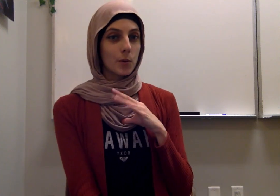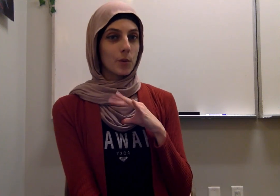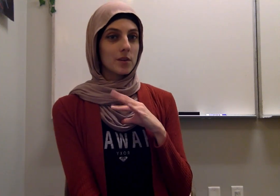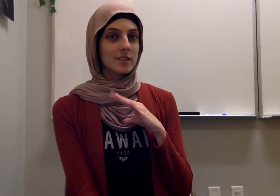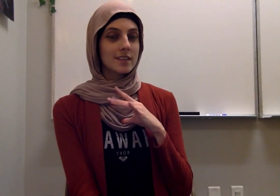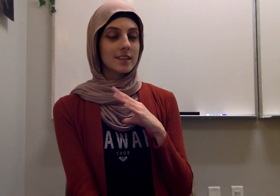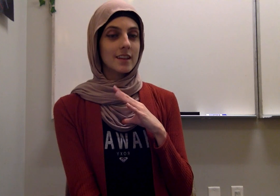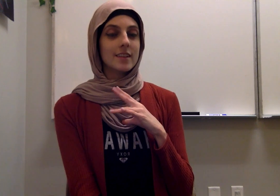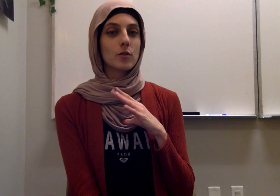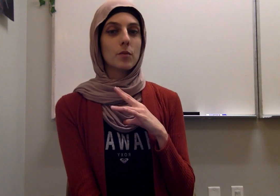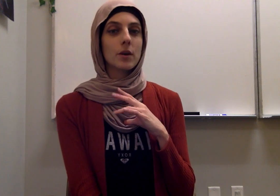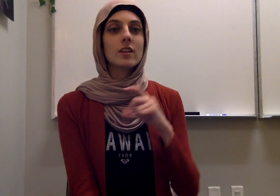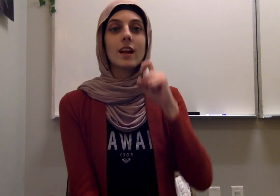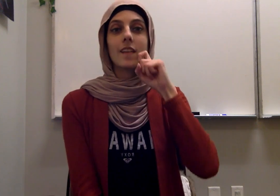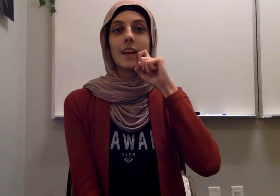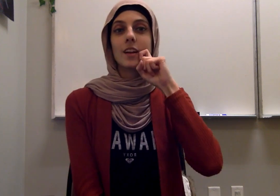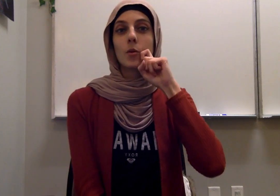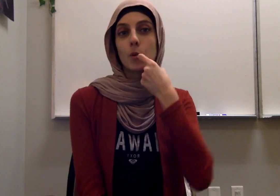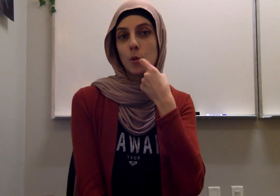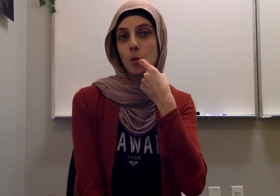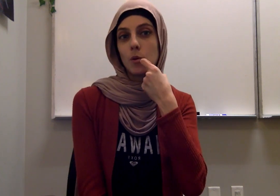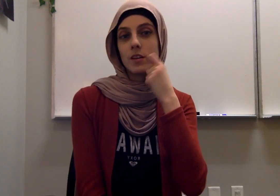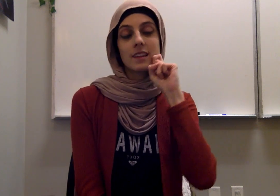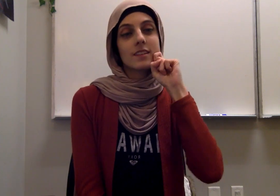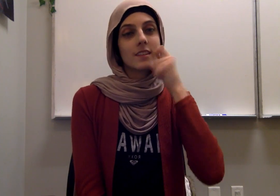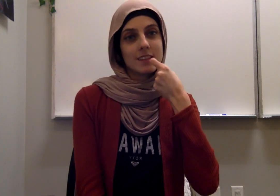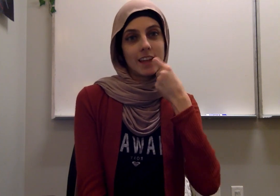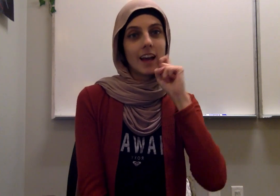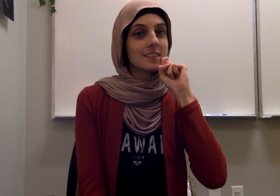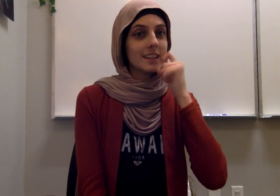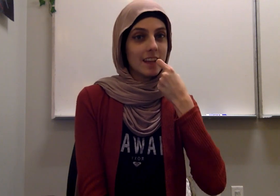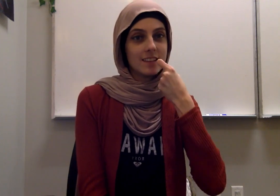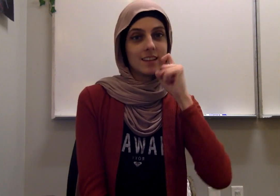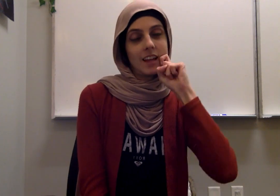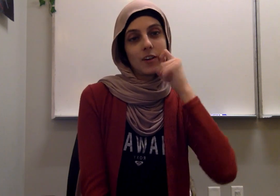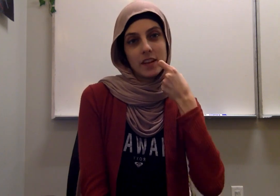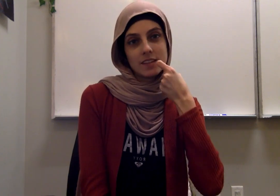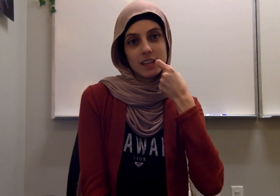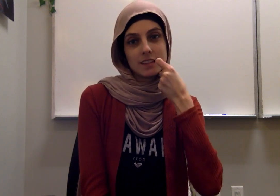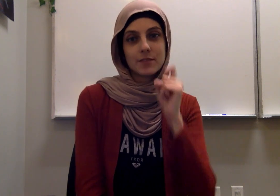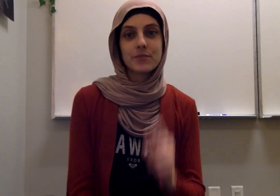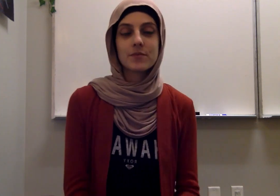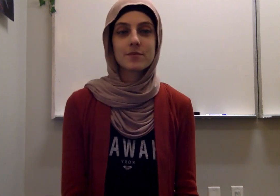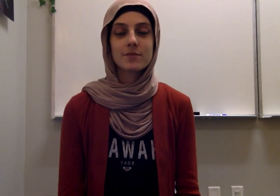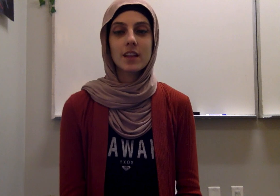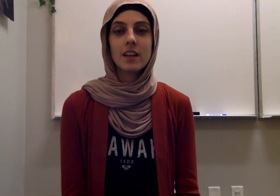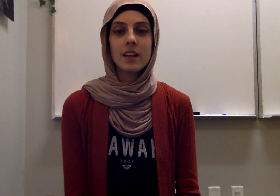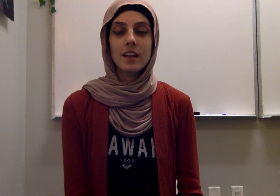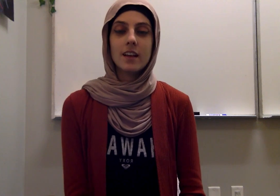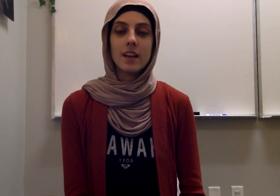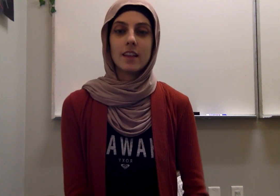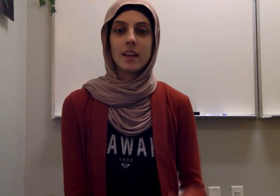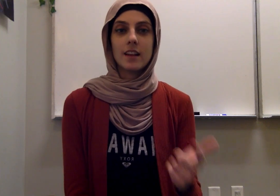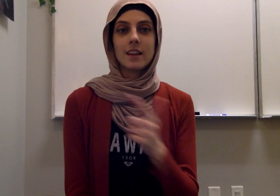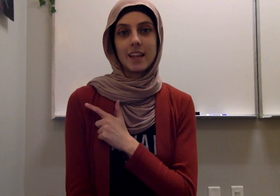Cool, as in a cool person, and then cool, this is like as in neat, like, oh, that's neat. And then